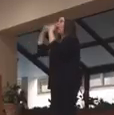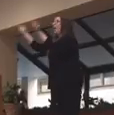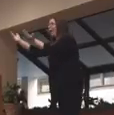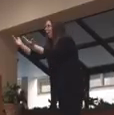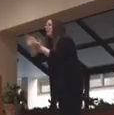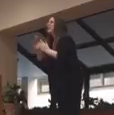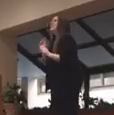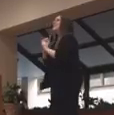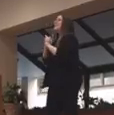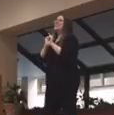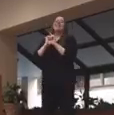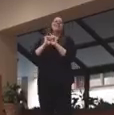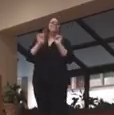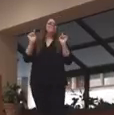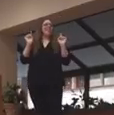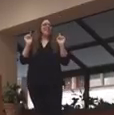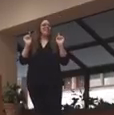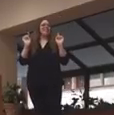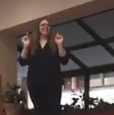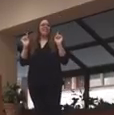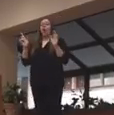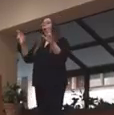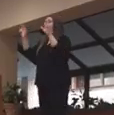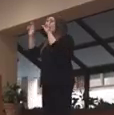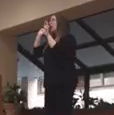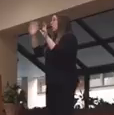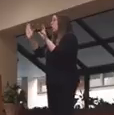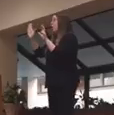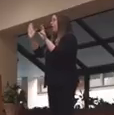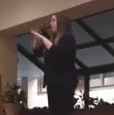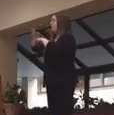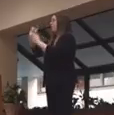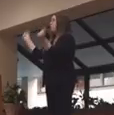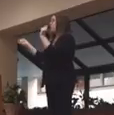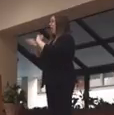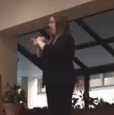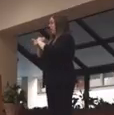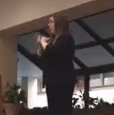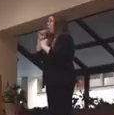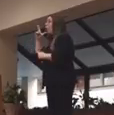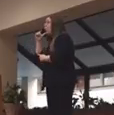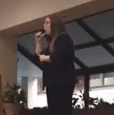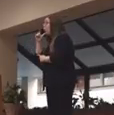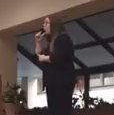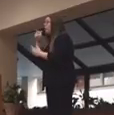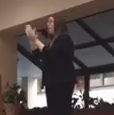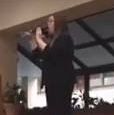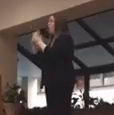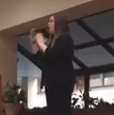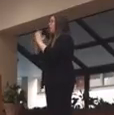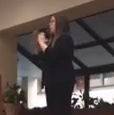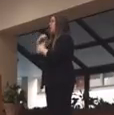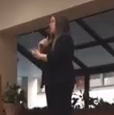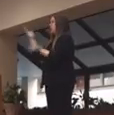Again, predicting the future, not my forte. But hopefully, we will see a